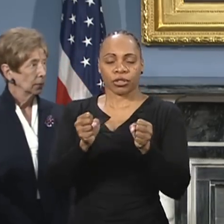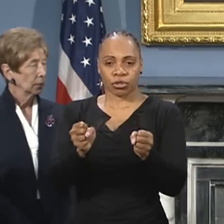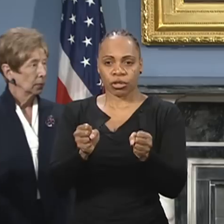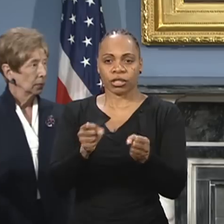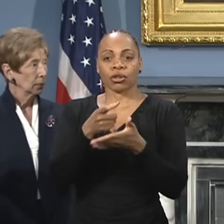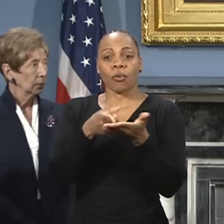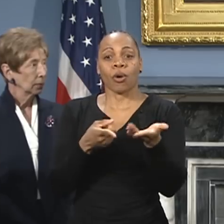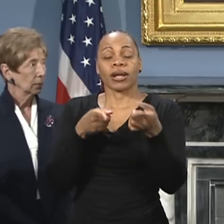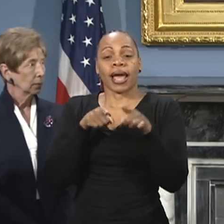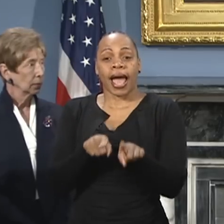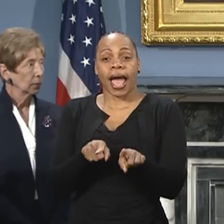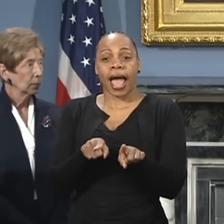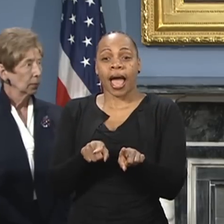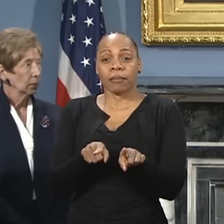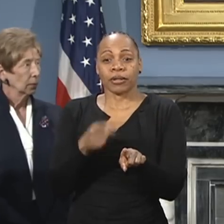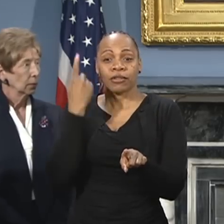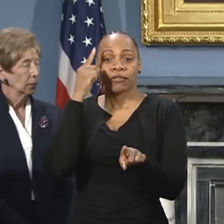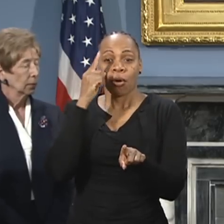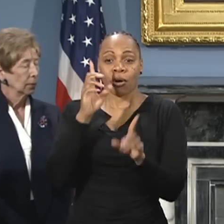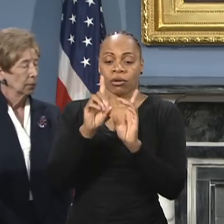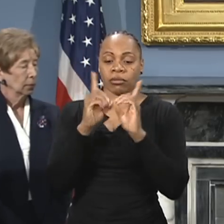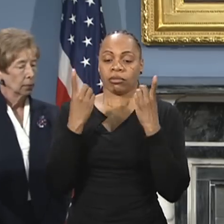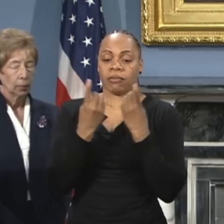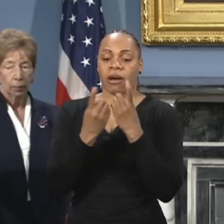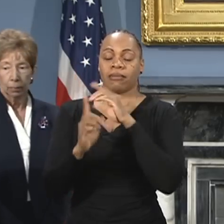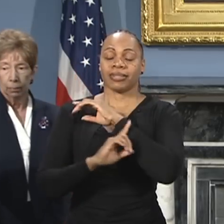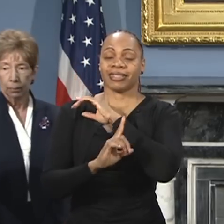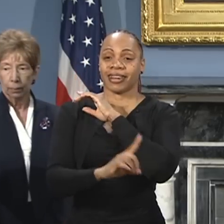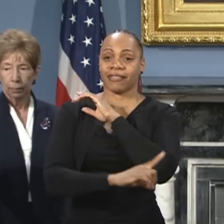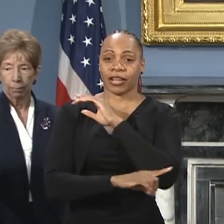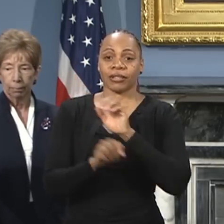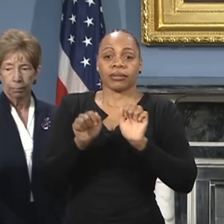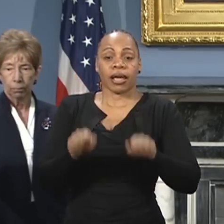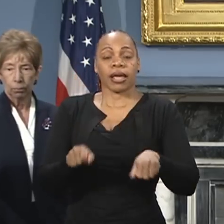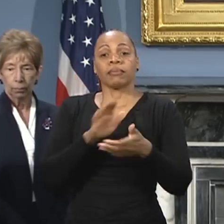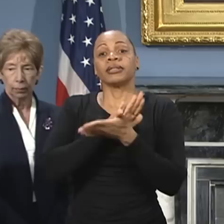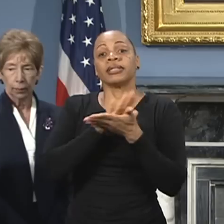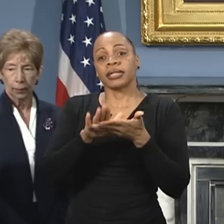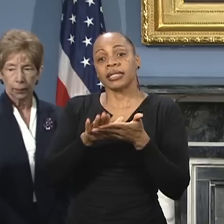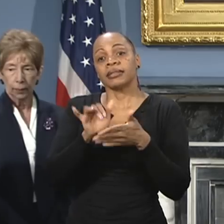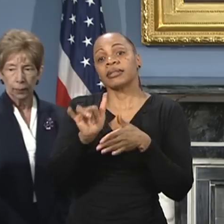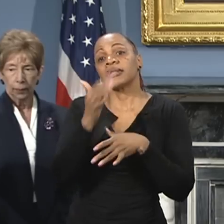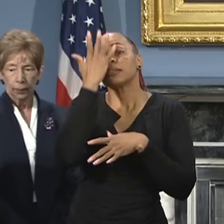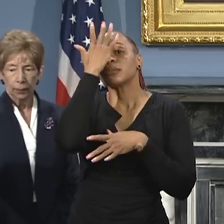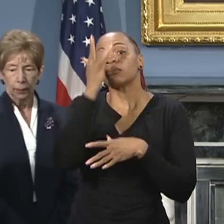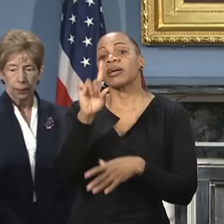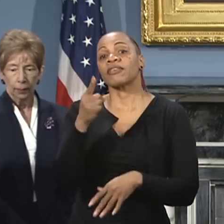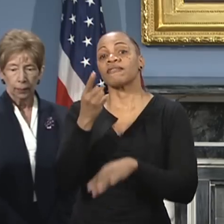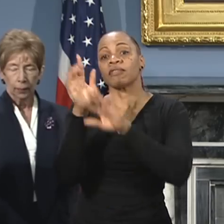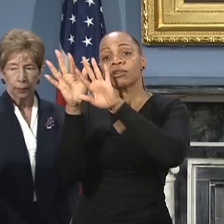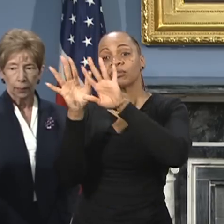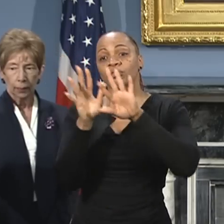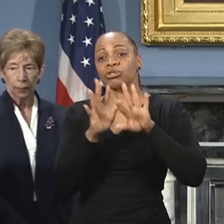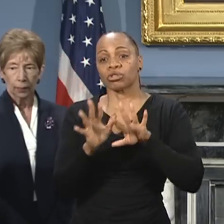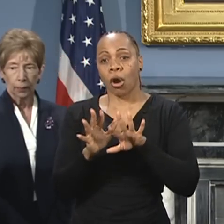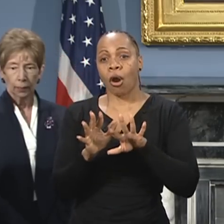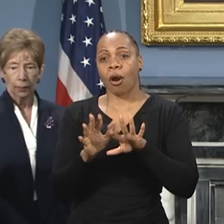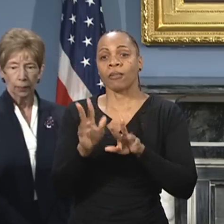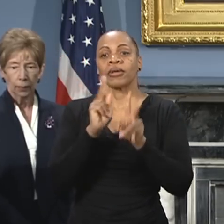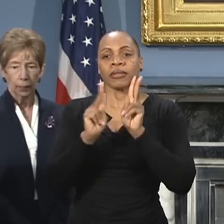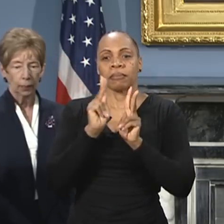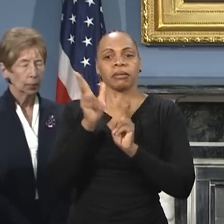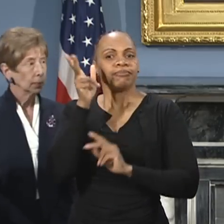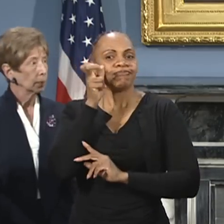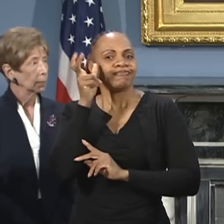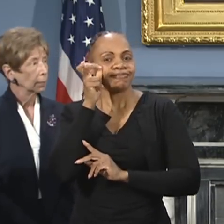the possibilities for sanitation to get in there immediately. That's part of why the response to the first storm was so strong. People really heeded the call. The second storm, I